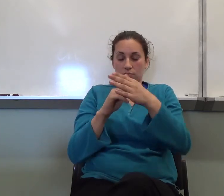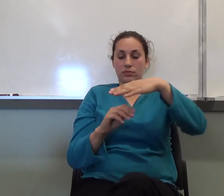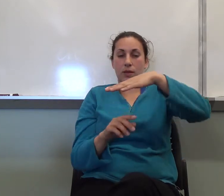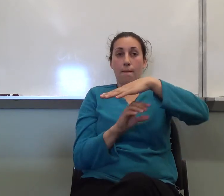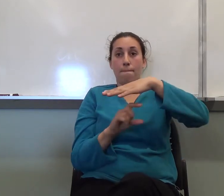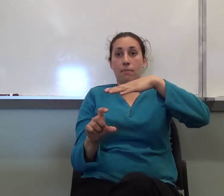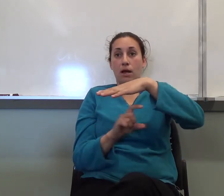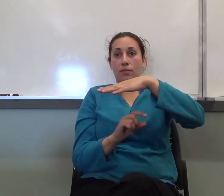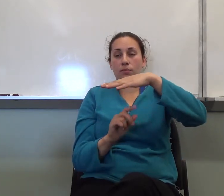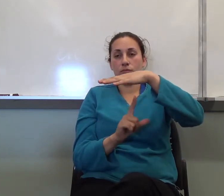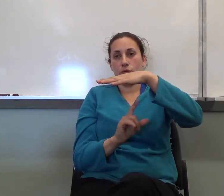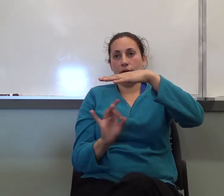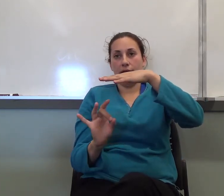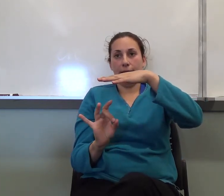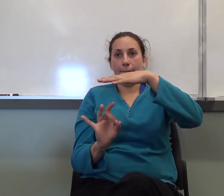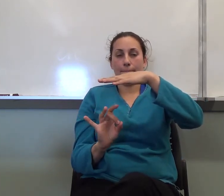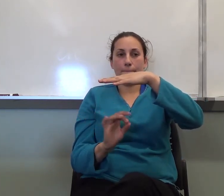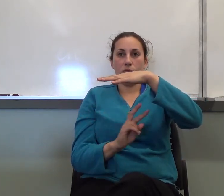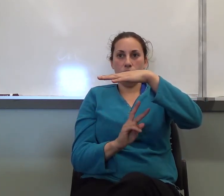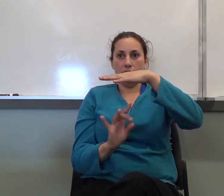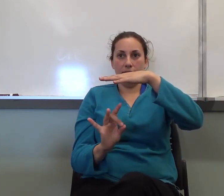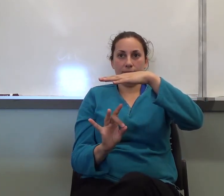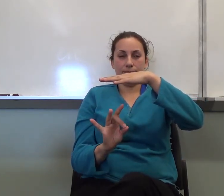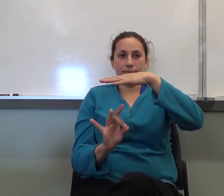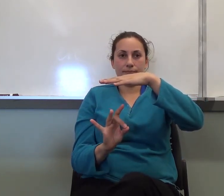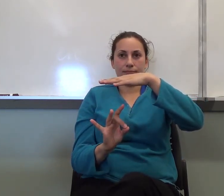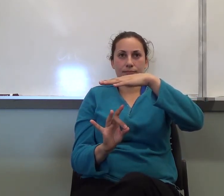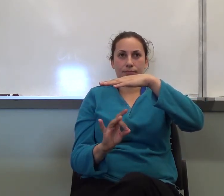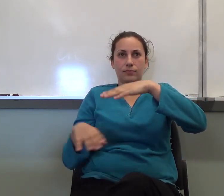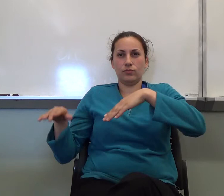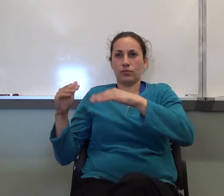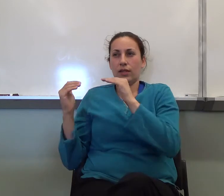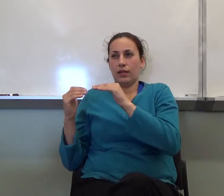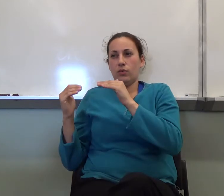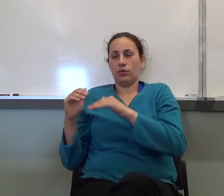is. That turns out to be 35.7.